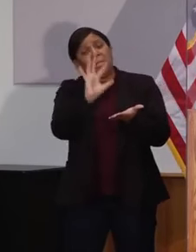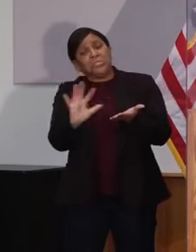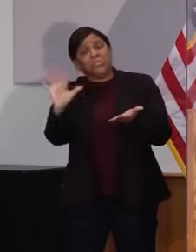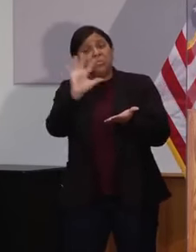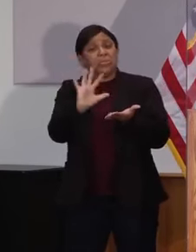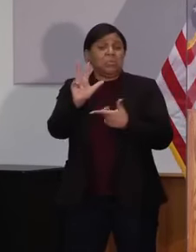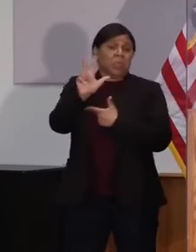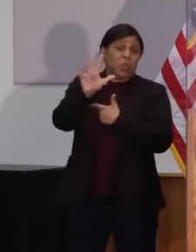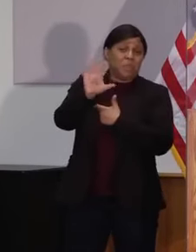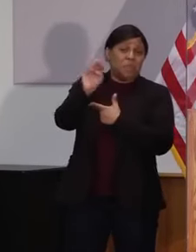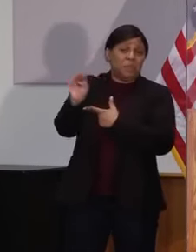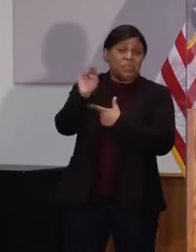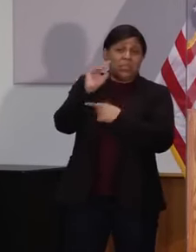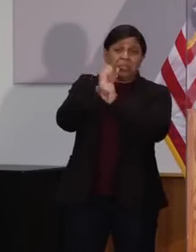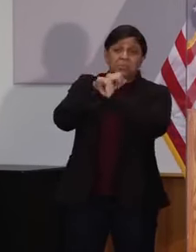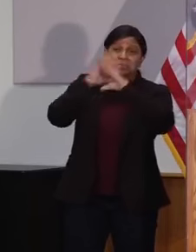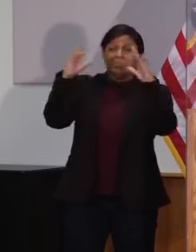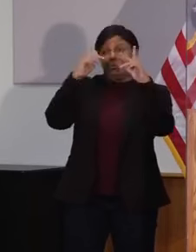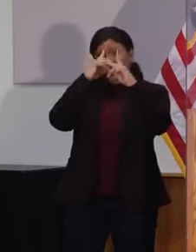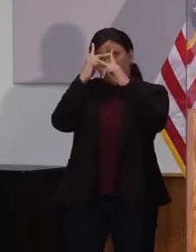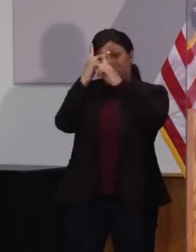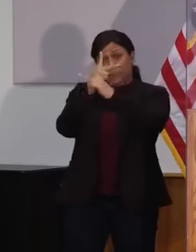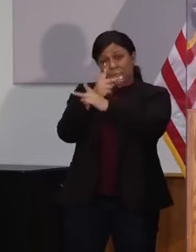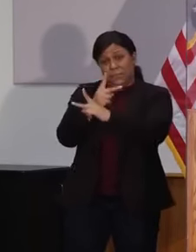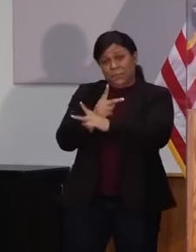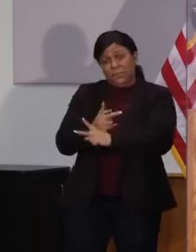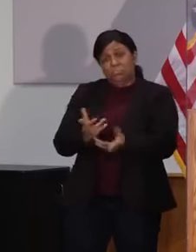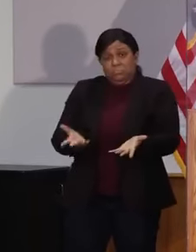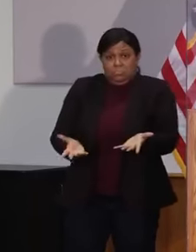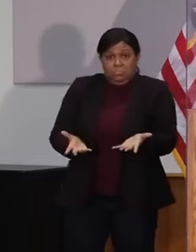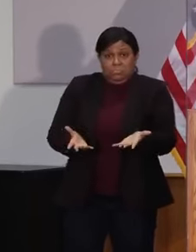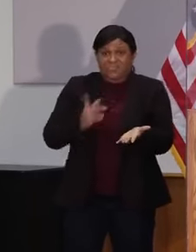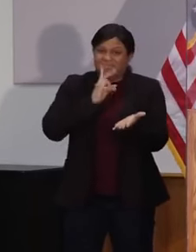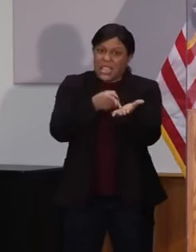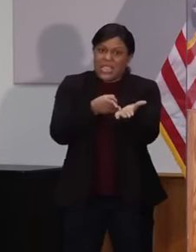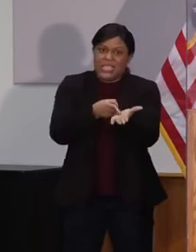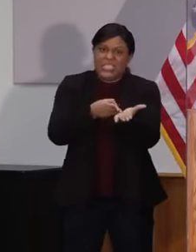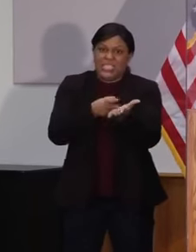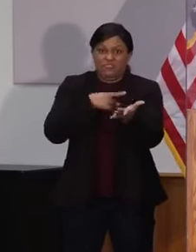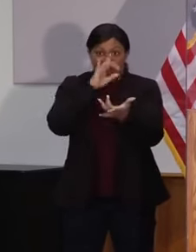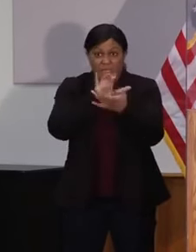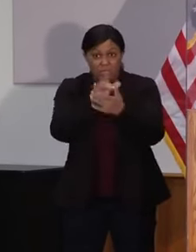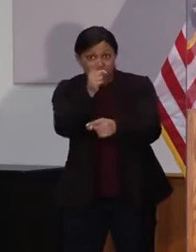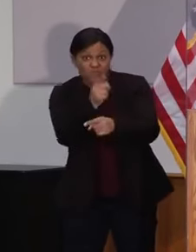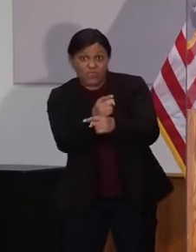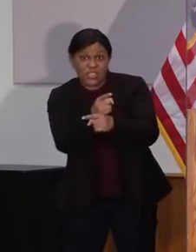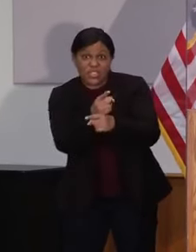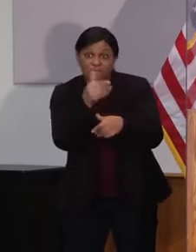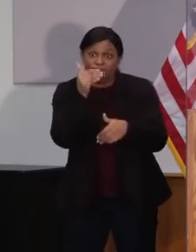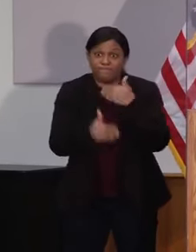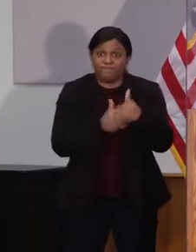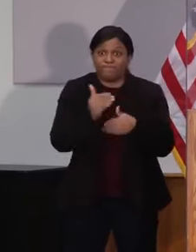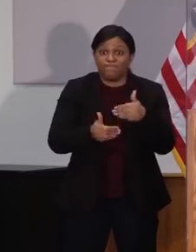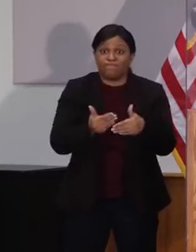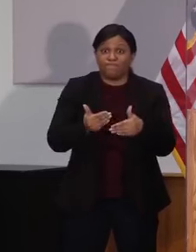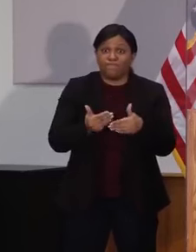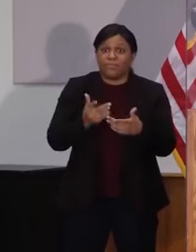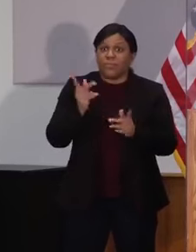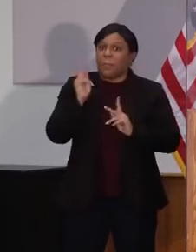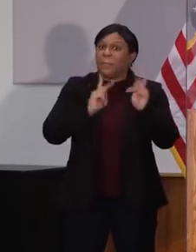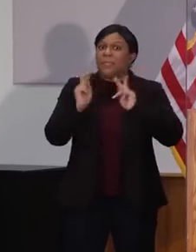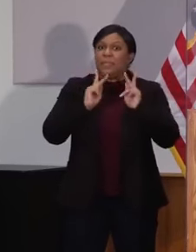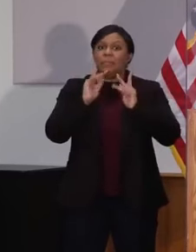to. But once again, we really do believe that if we do this the right way, if we put people out there on the corners, if we